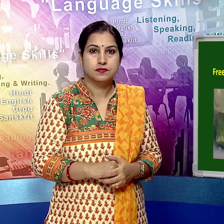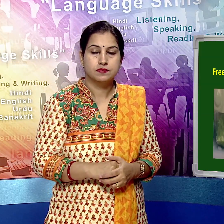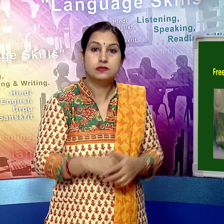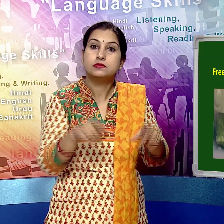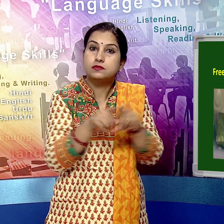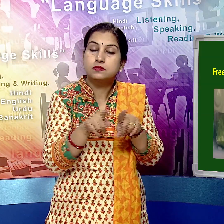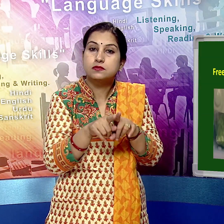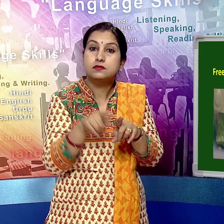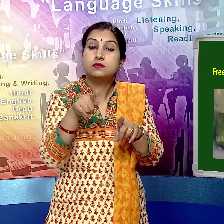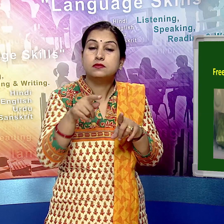as they can be available